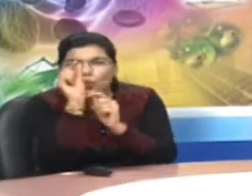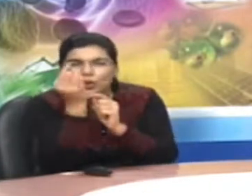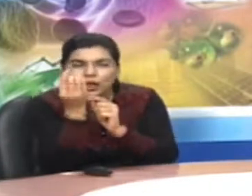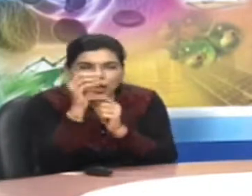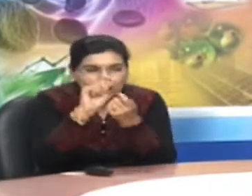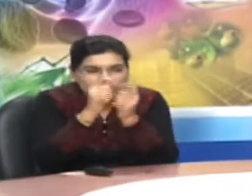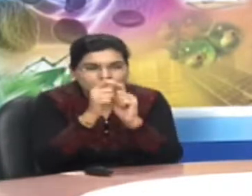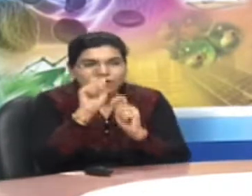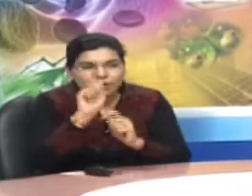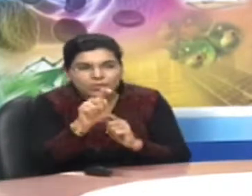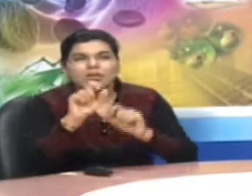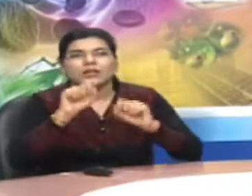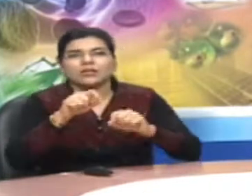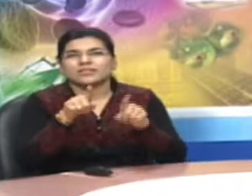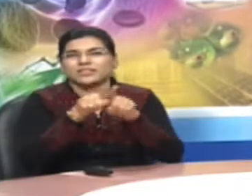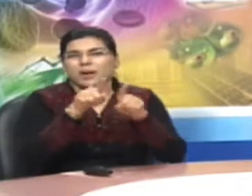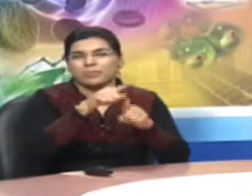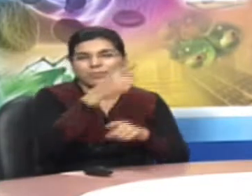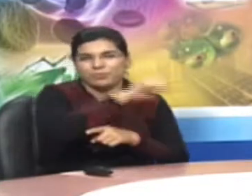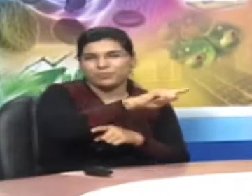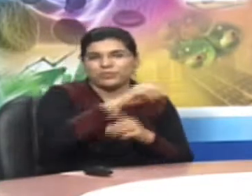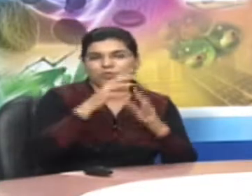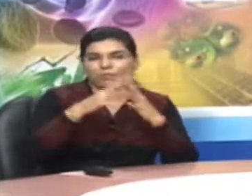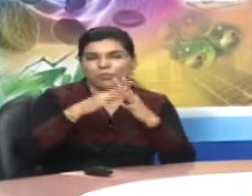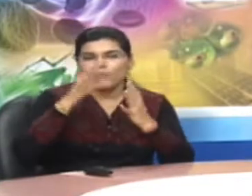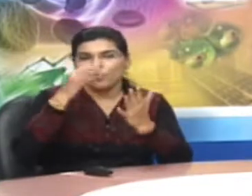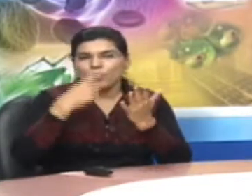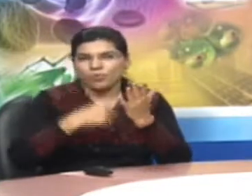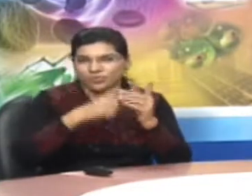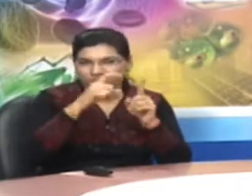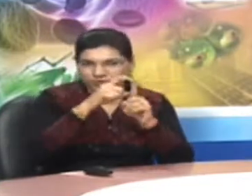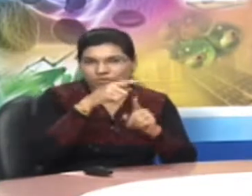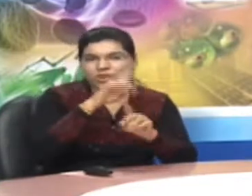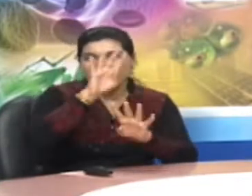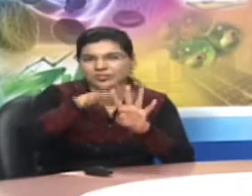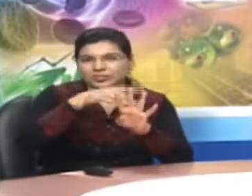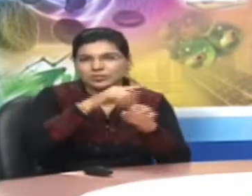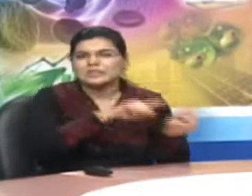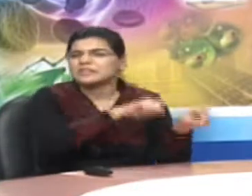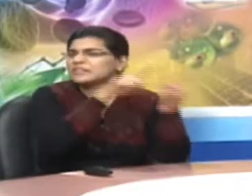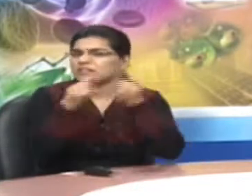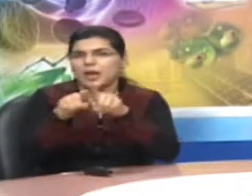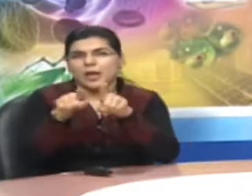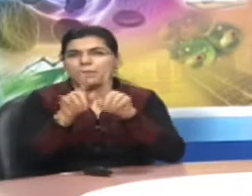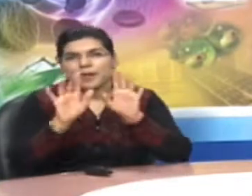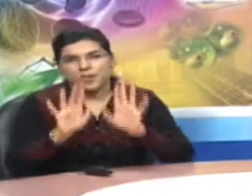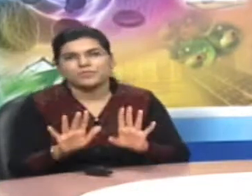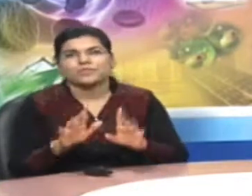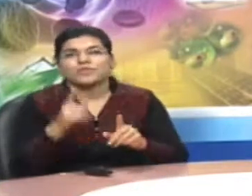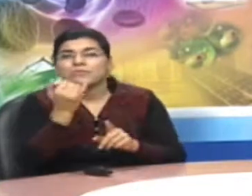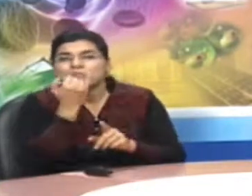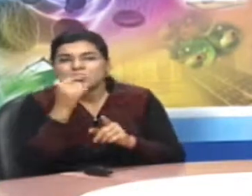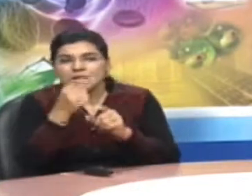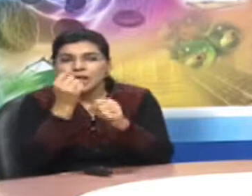So sometimes there's a spelling mistake in your typing. You can change it by spell check.